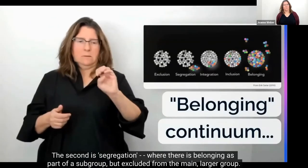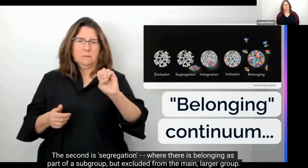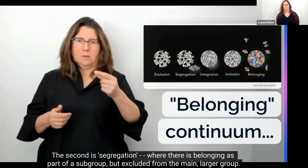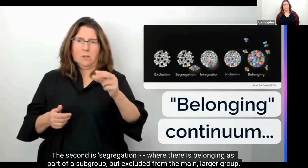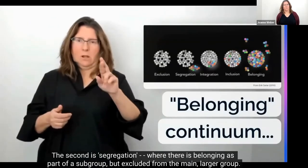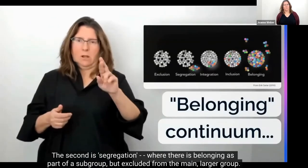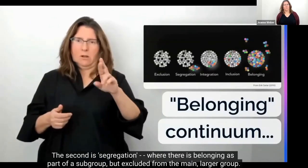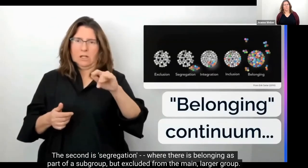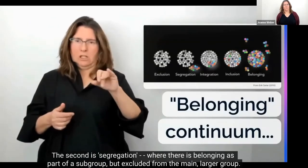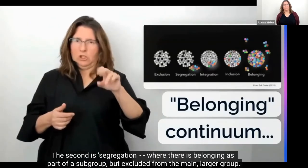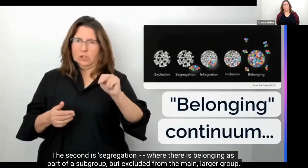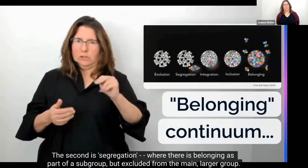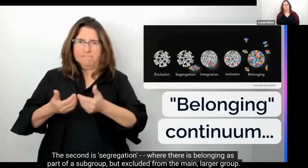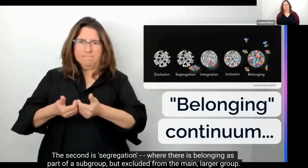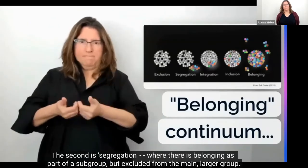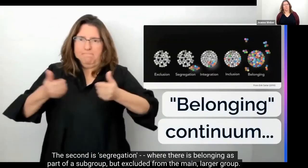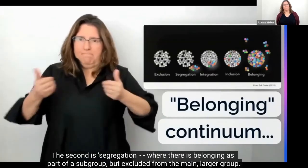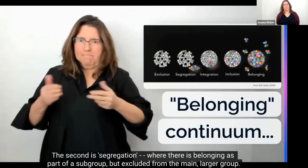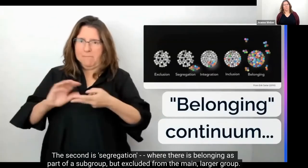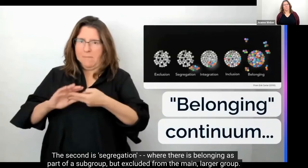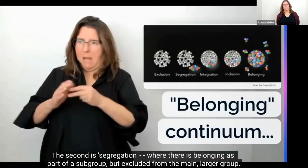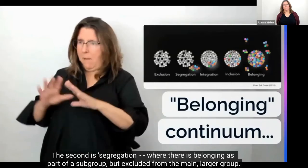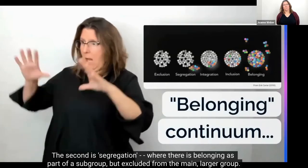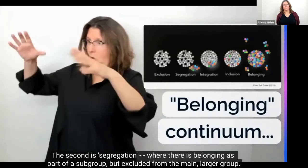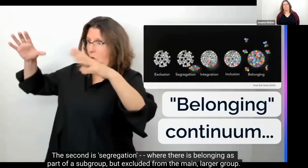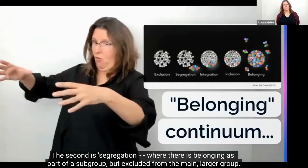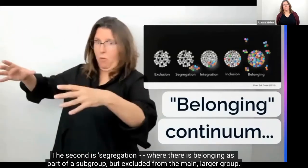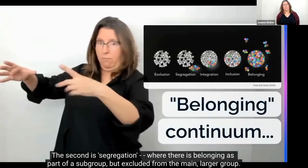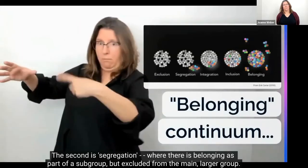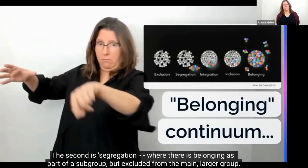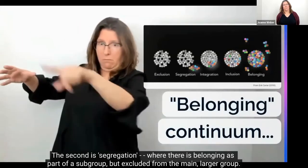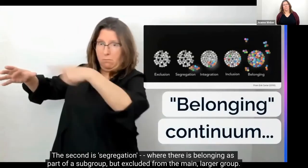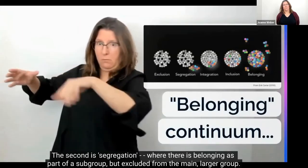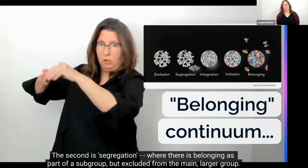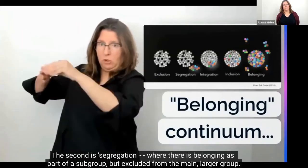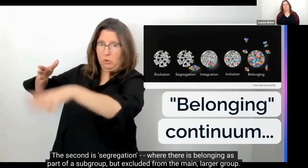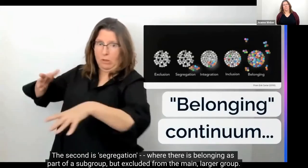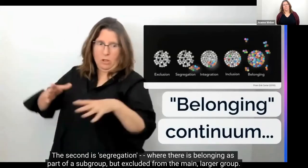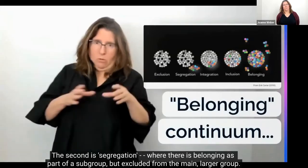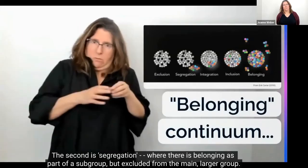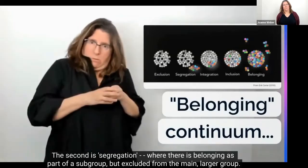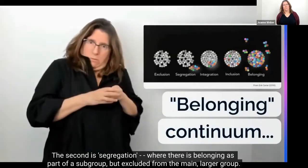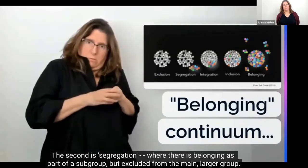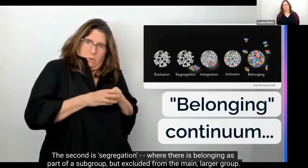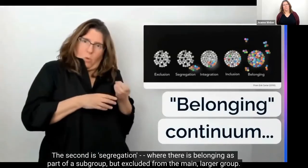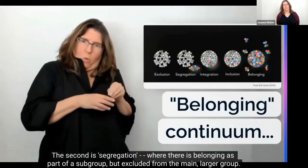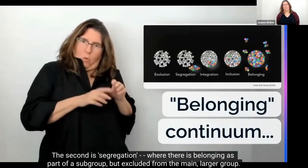The second is segregation, where there is belonging as part of a subgroup,